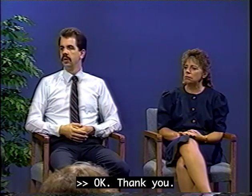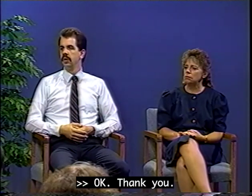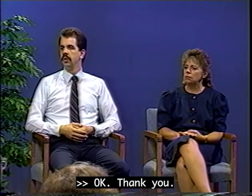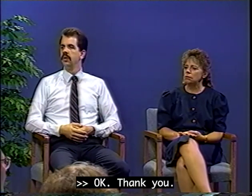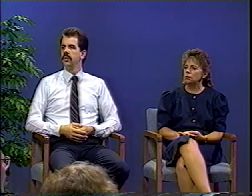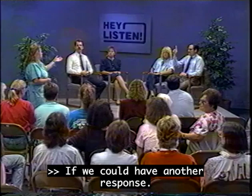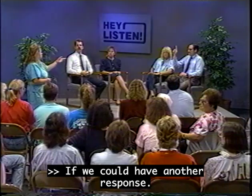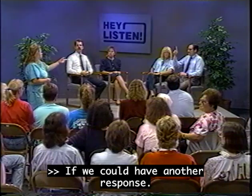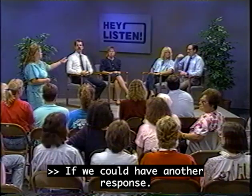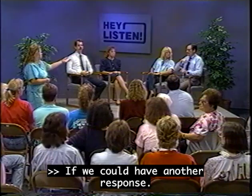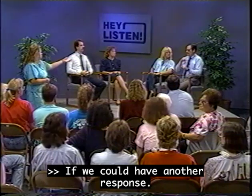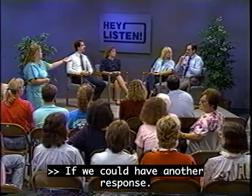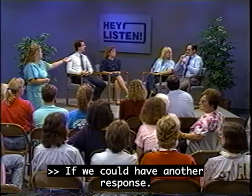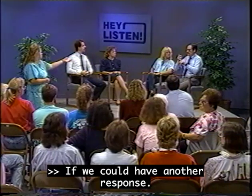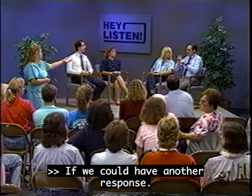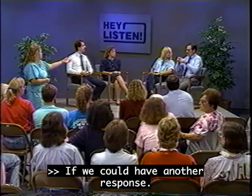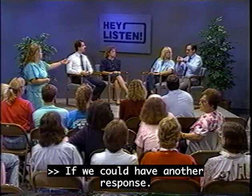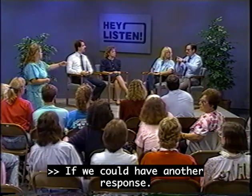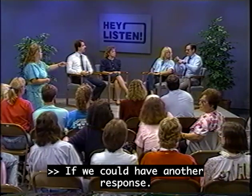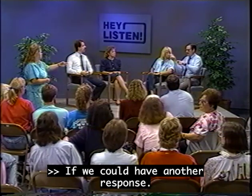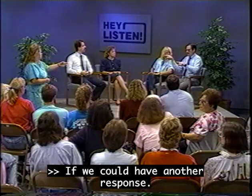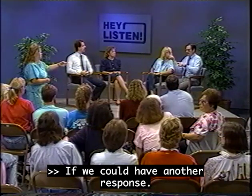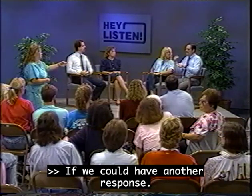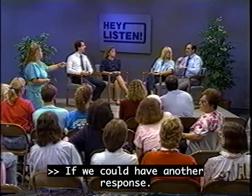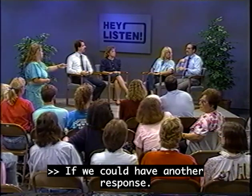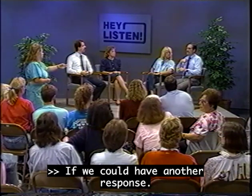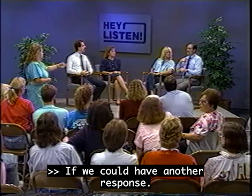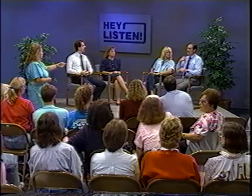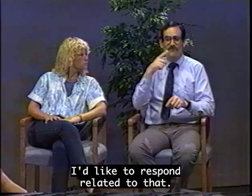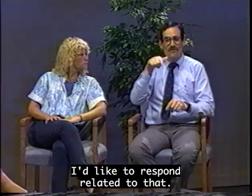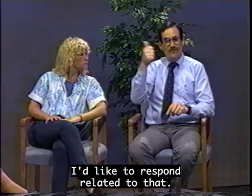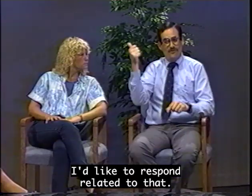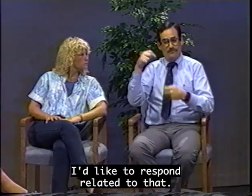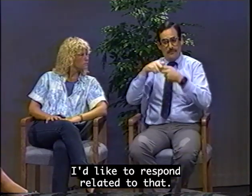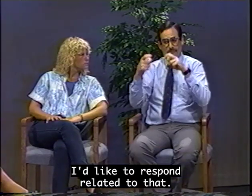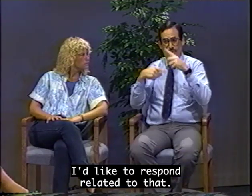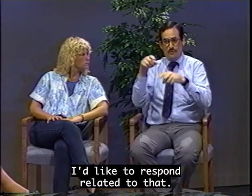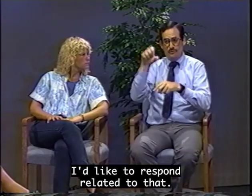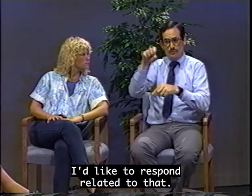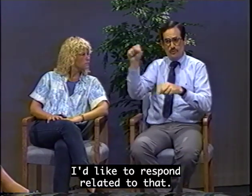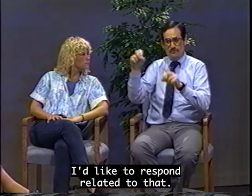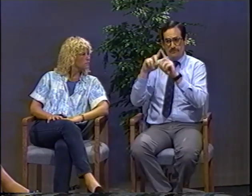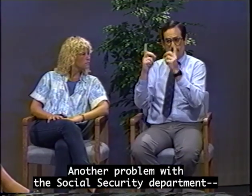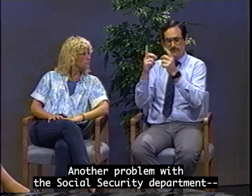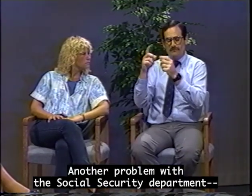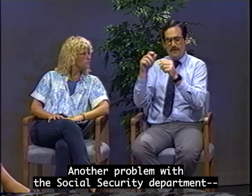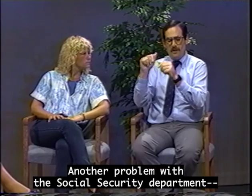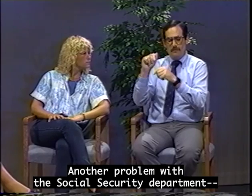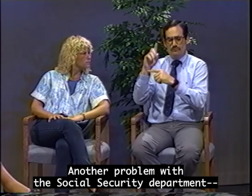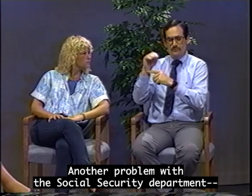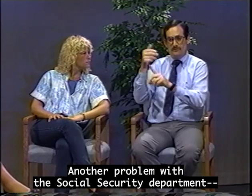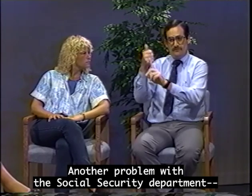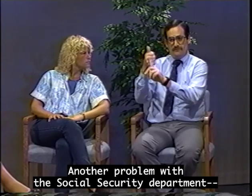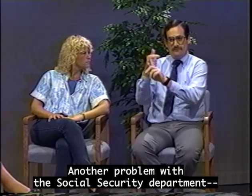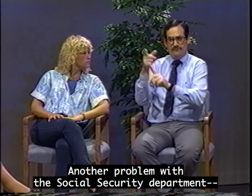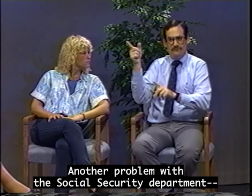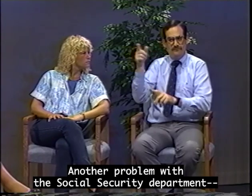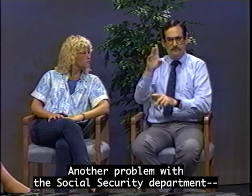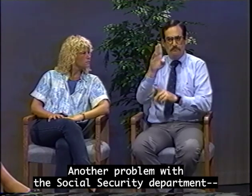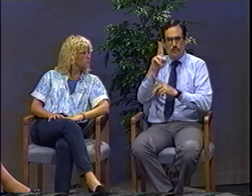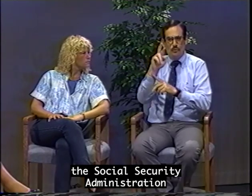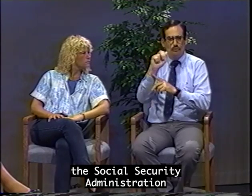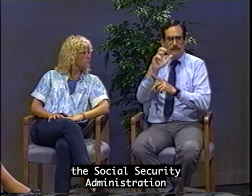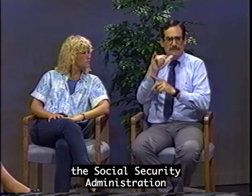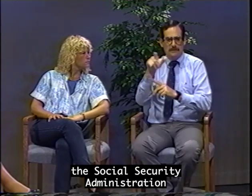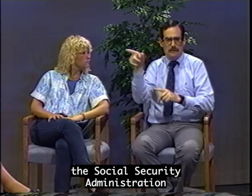Okay, thank you. If we could, have another response? I'd like to respond related to that. Another problem with the Social